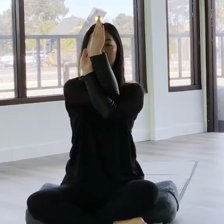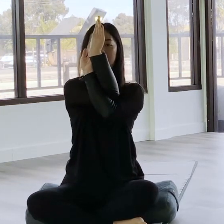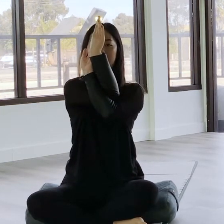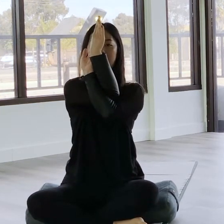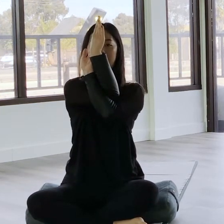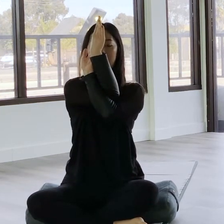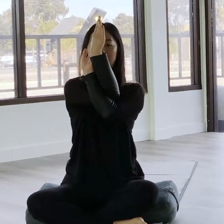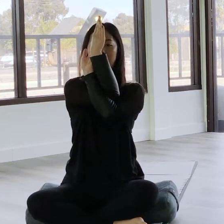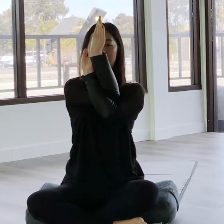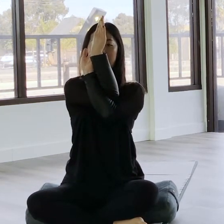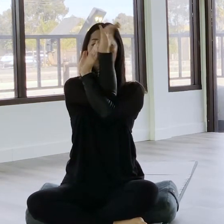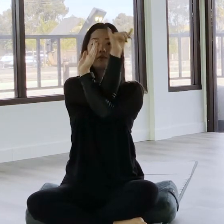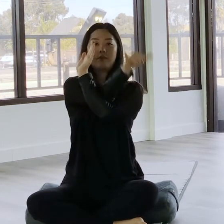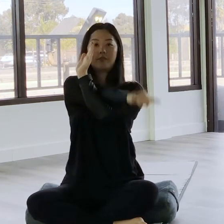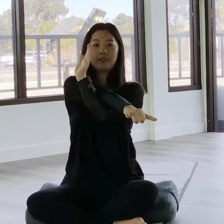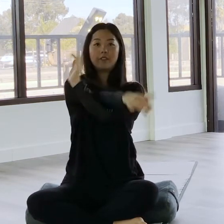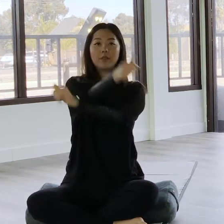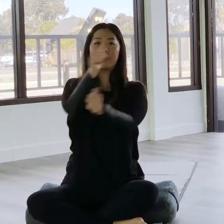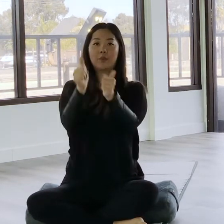And stay with your breath.